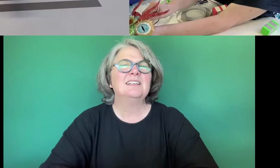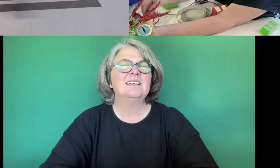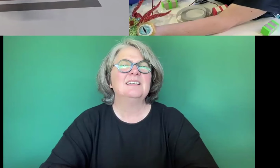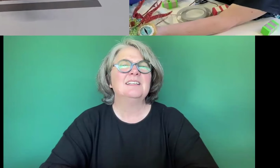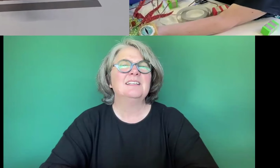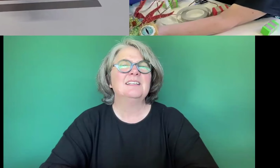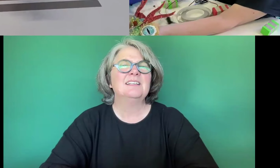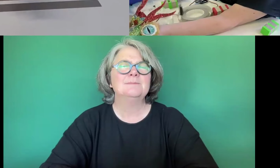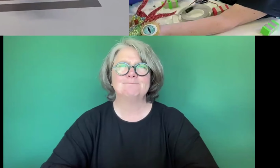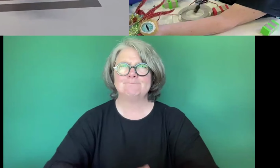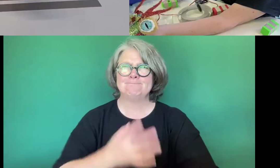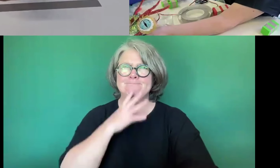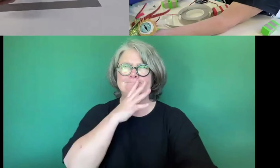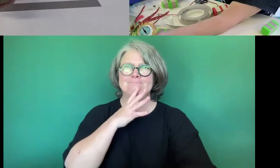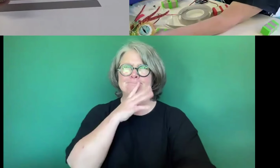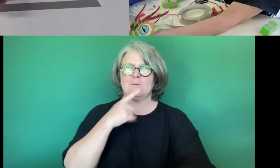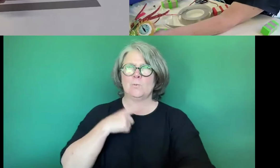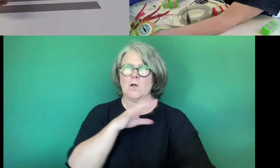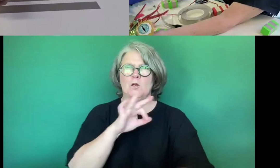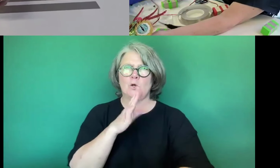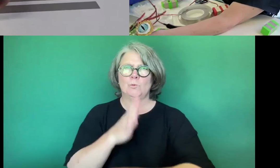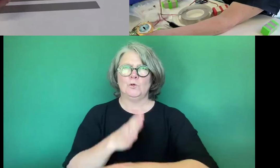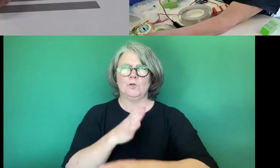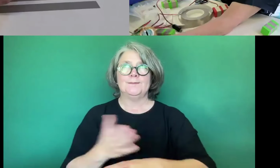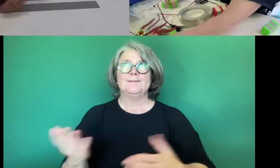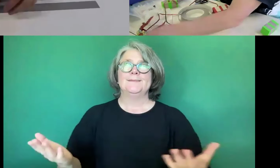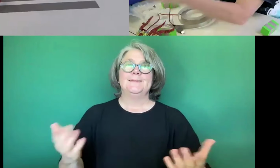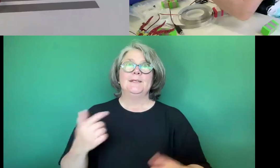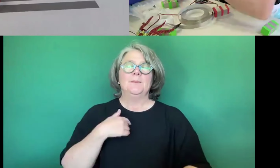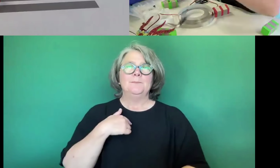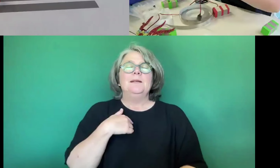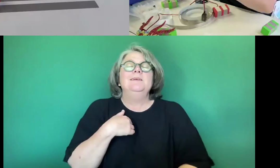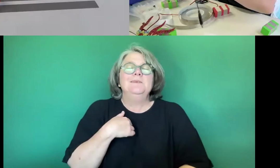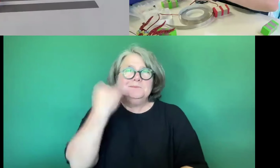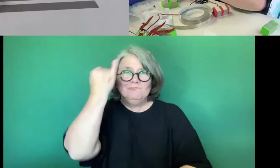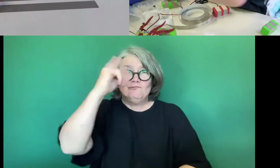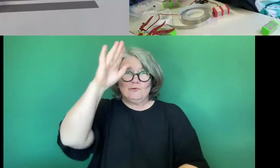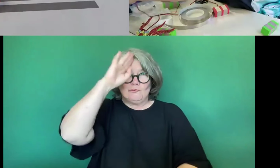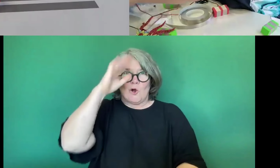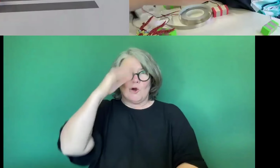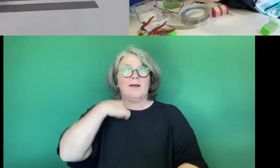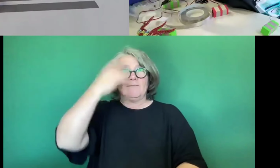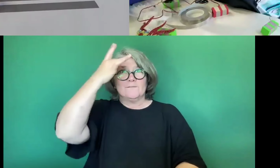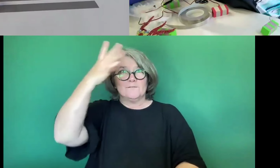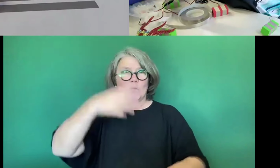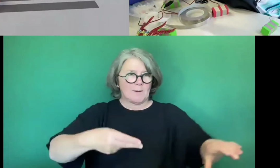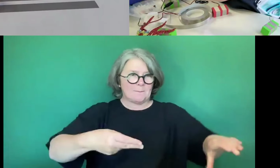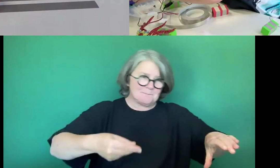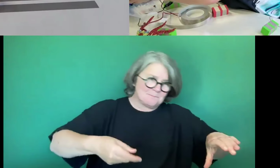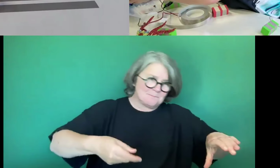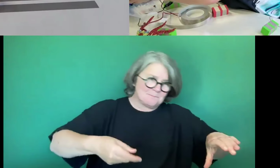Why is it not working? Hang on. Oh, it helps if you plug it in if you want it to work. You know.